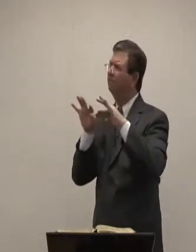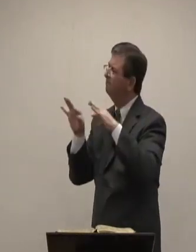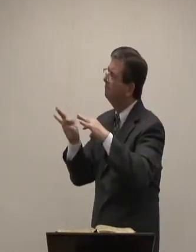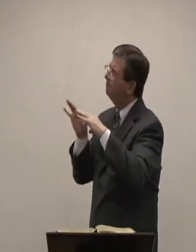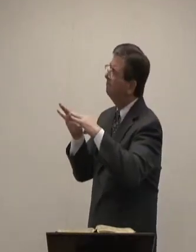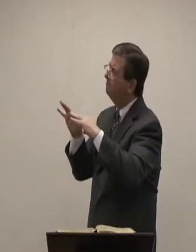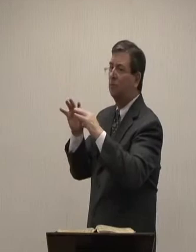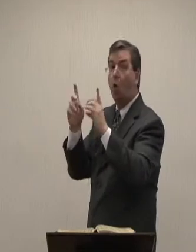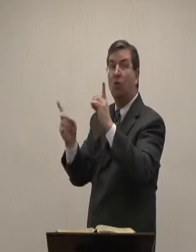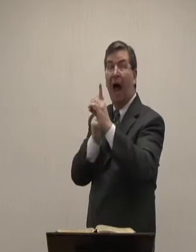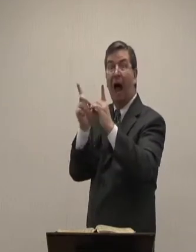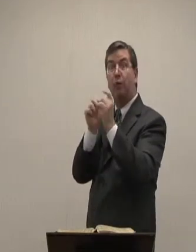them.